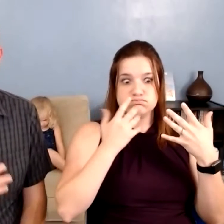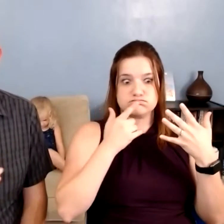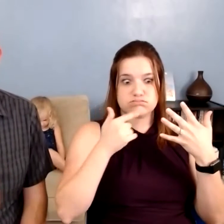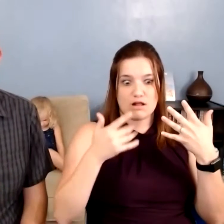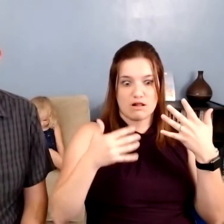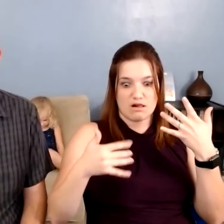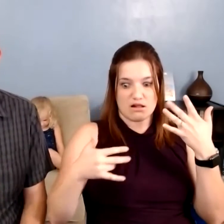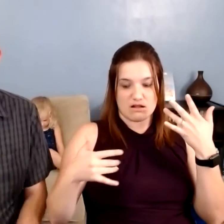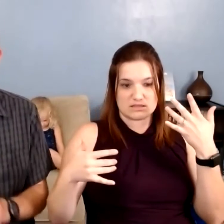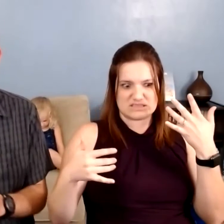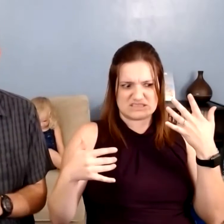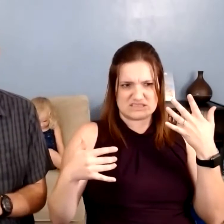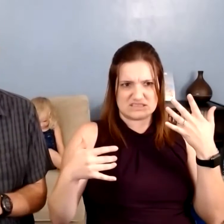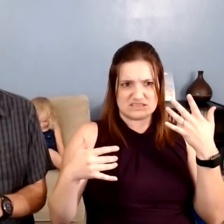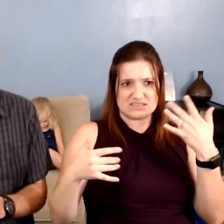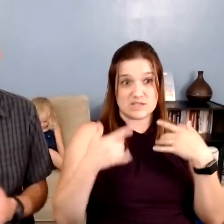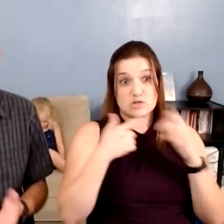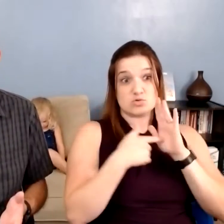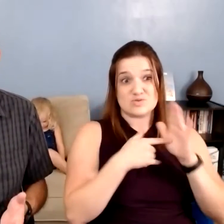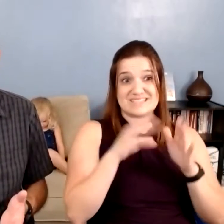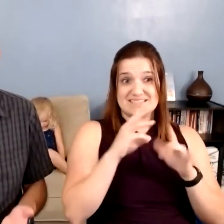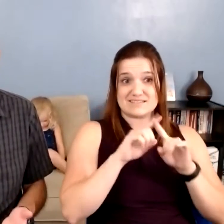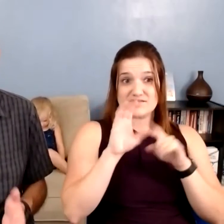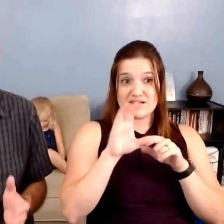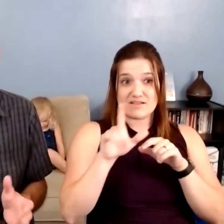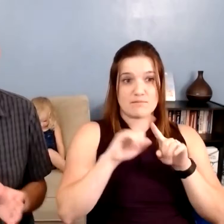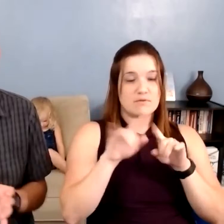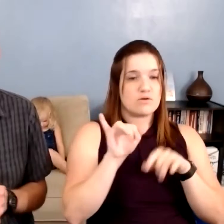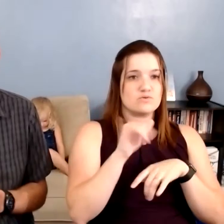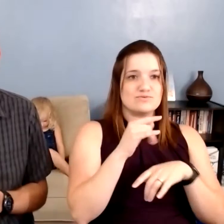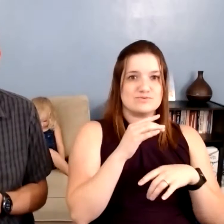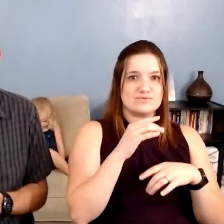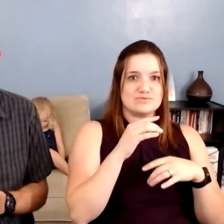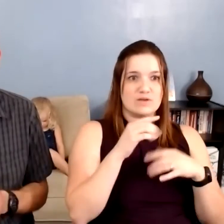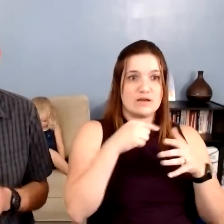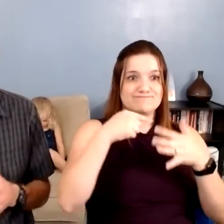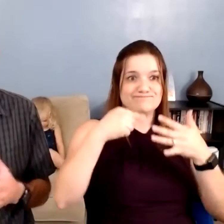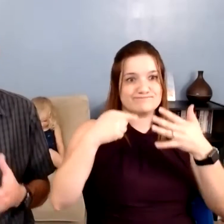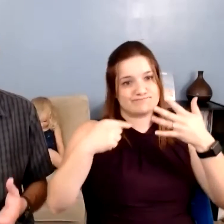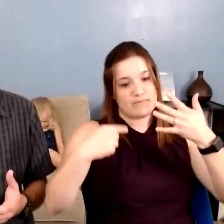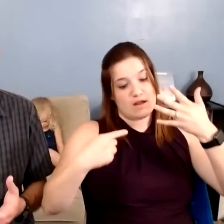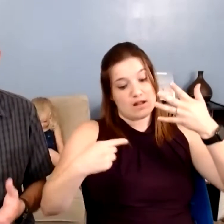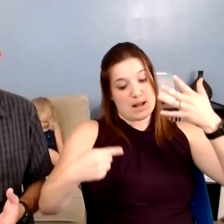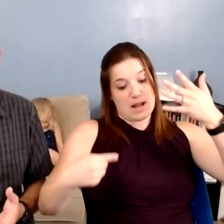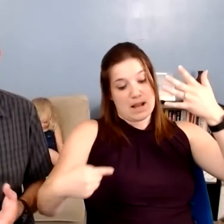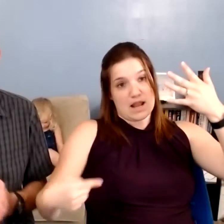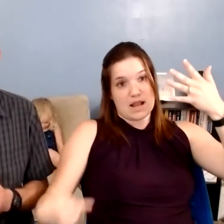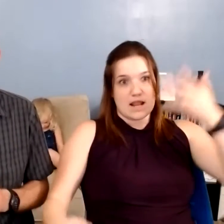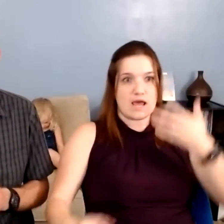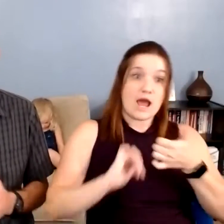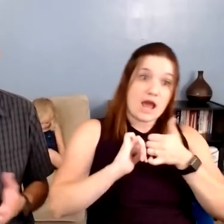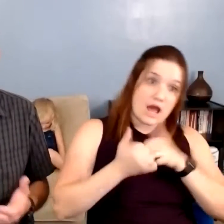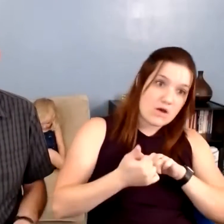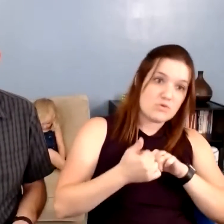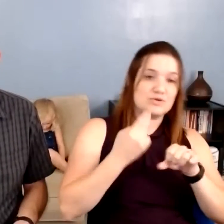only shows you the 16 different classifiers, but he also goes into kind of an exhaustive list of in which way you can